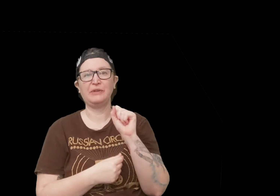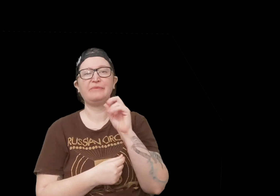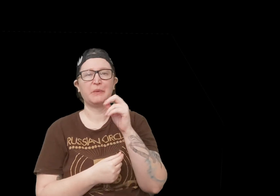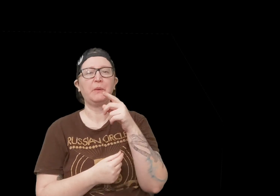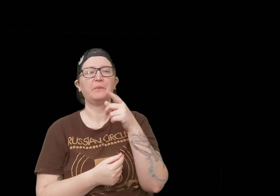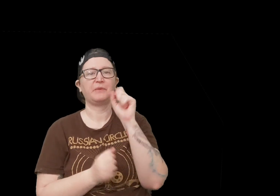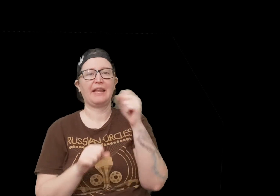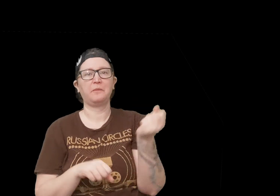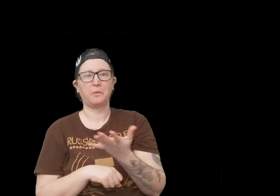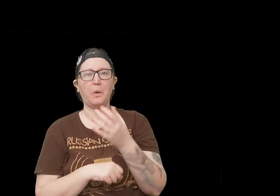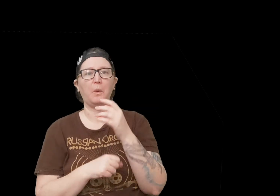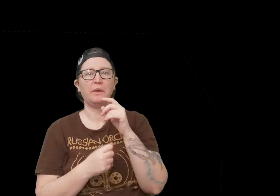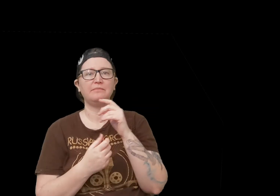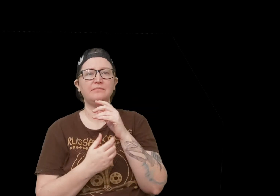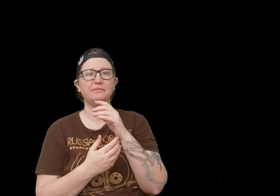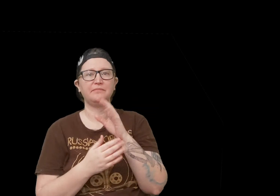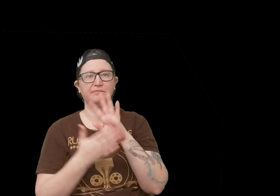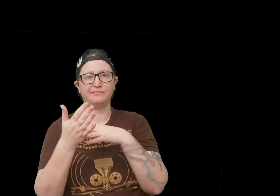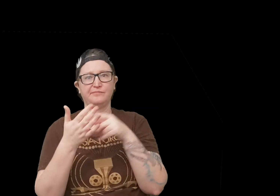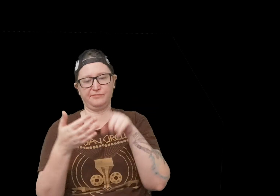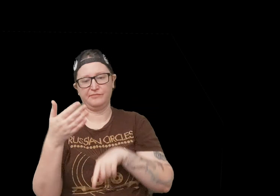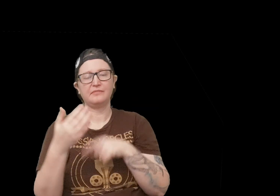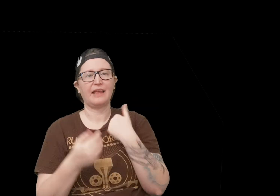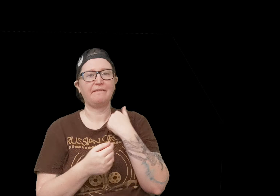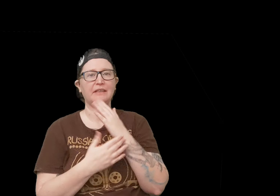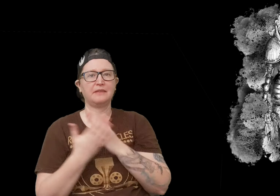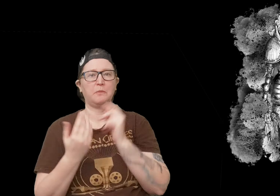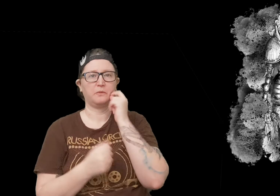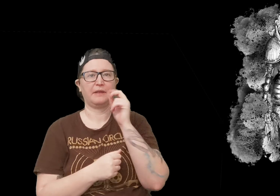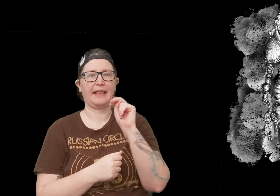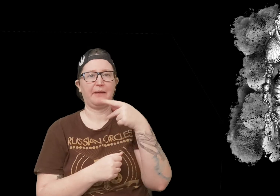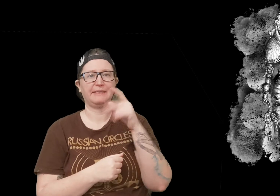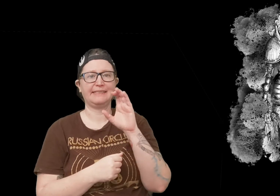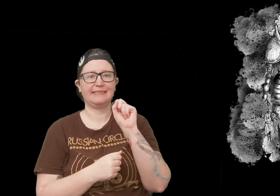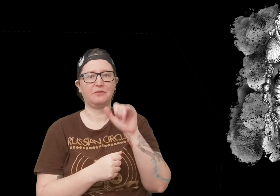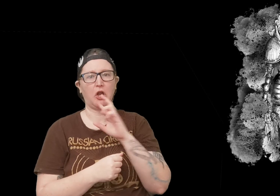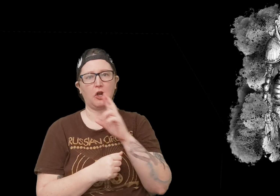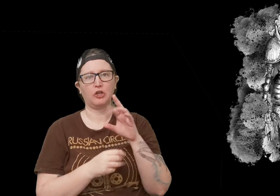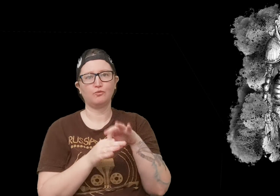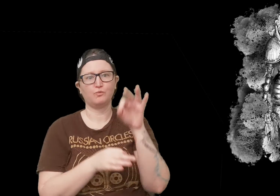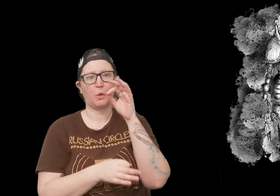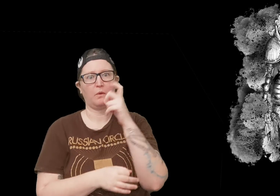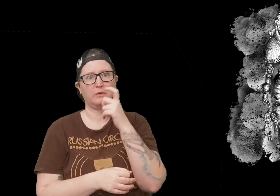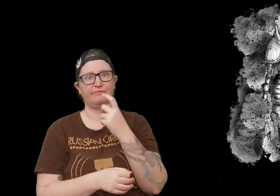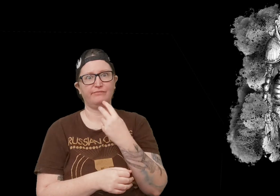give me tolls. So you can roll, and it has some really cool NPCs that are